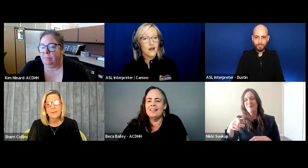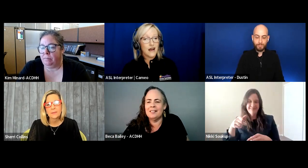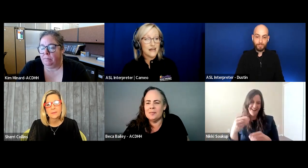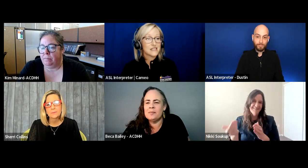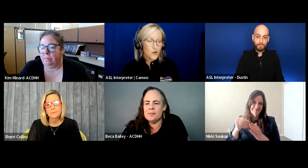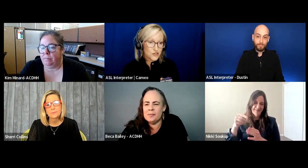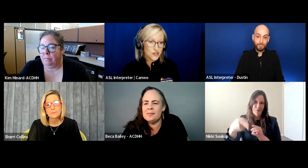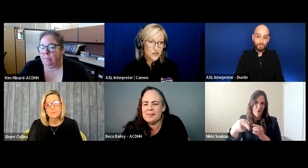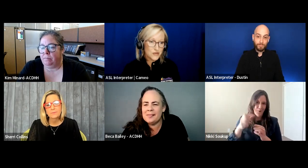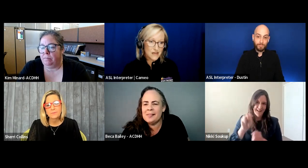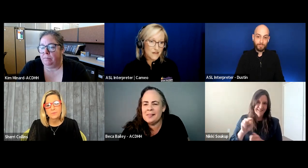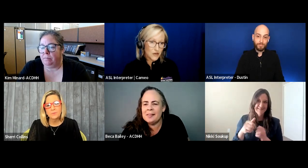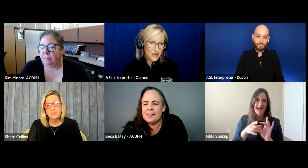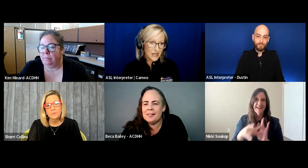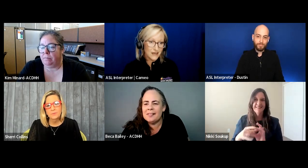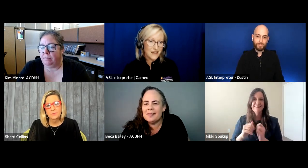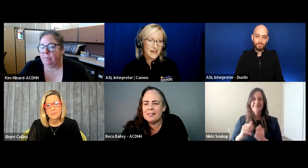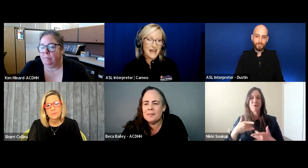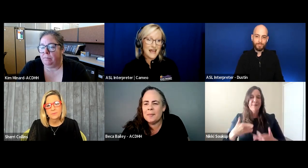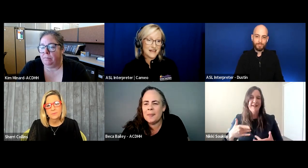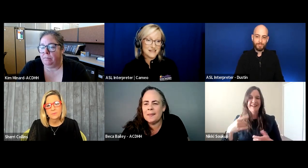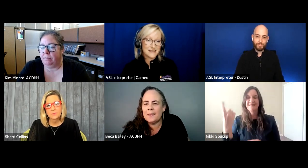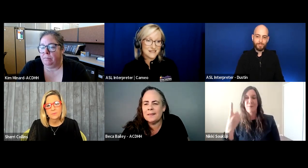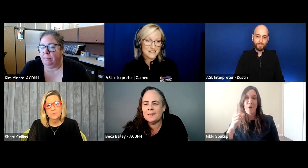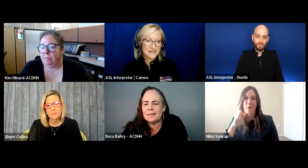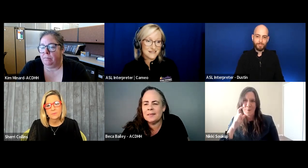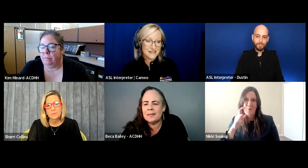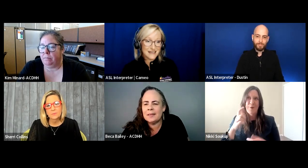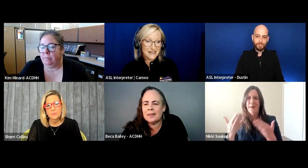more exposure to the deaf community. And